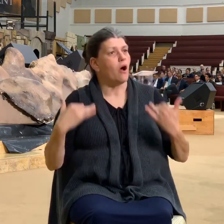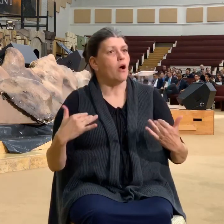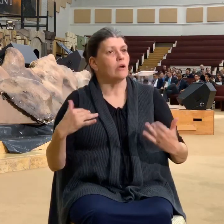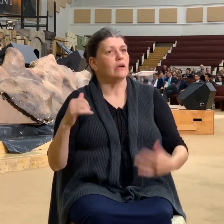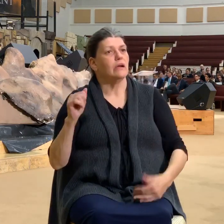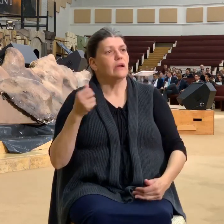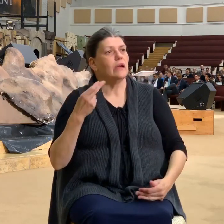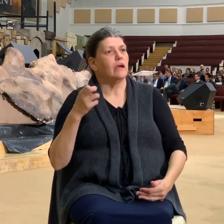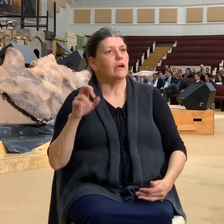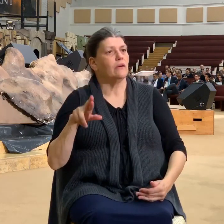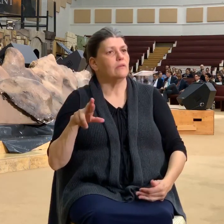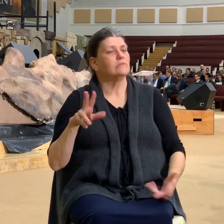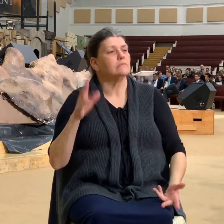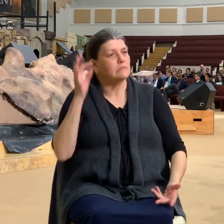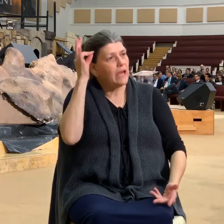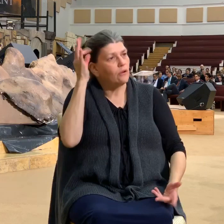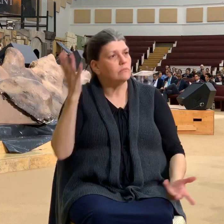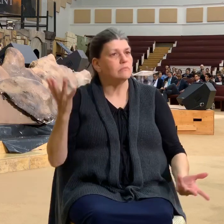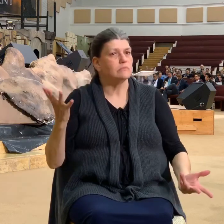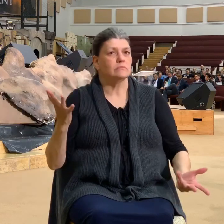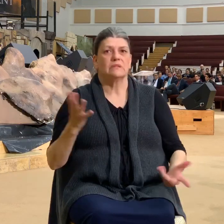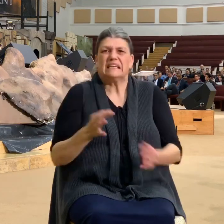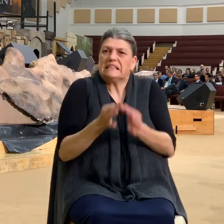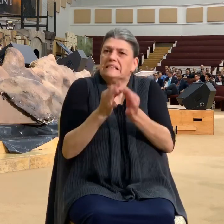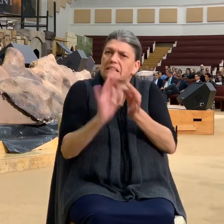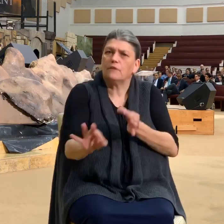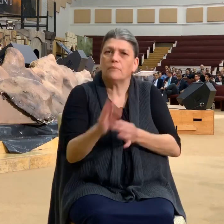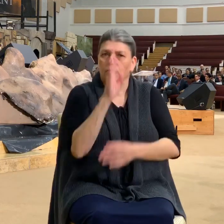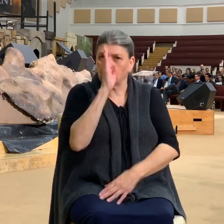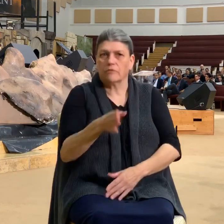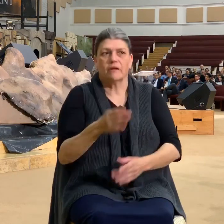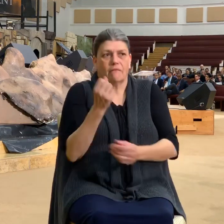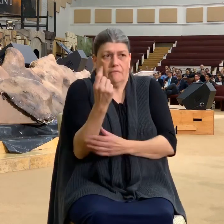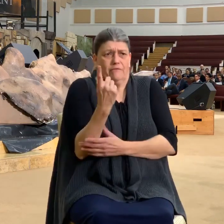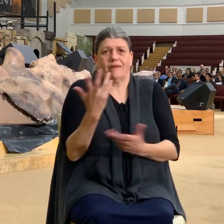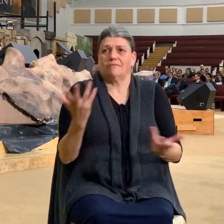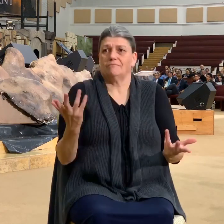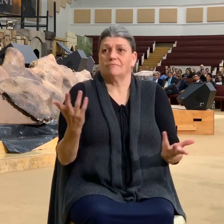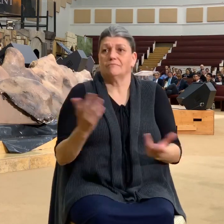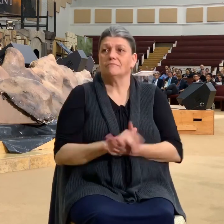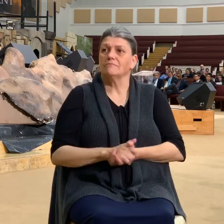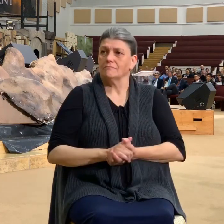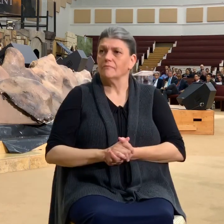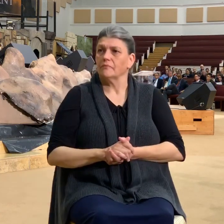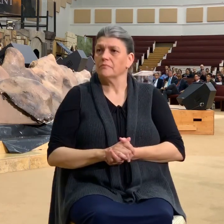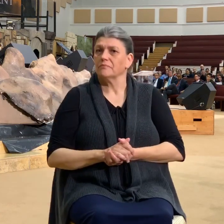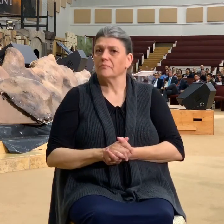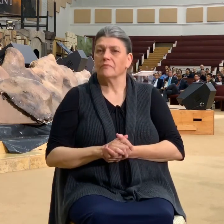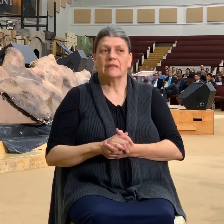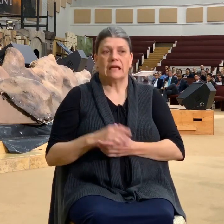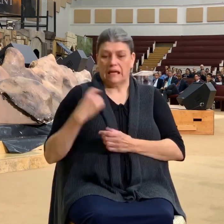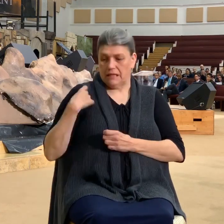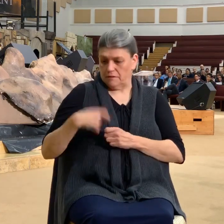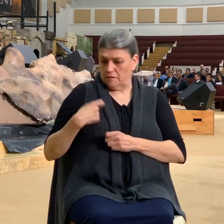So it's pretty simple to understand that, once again, in the Spanish context from which I